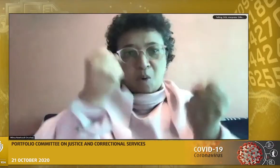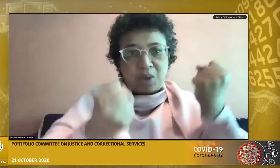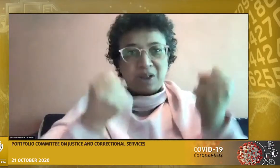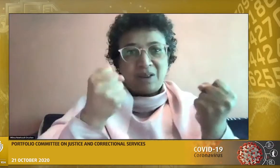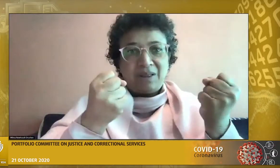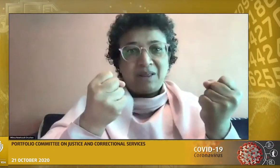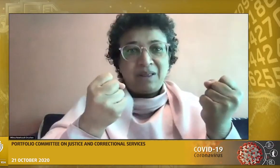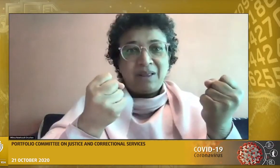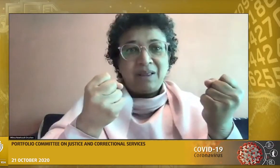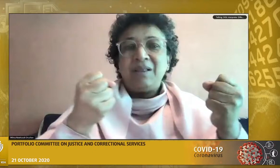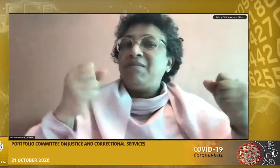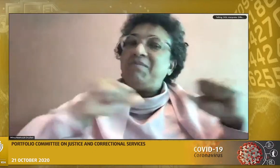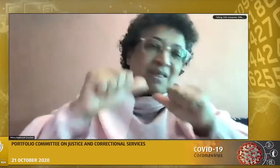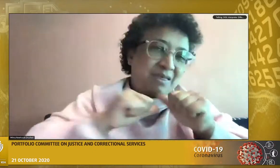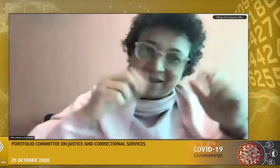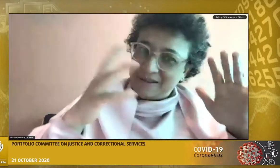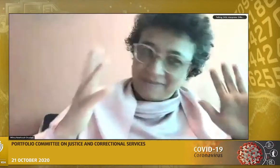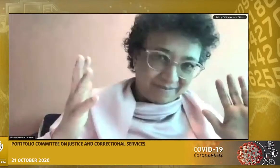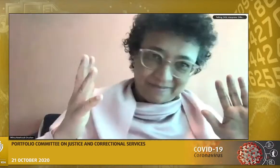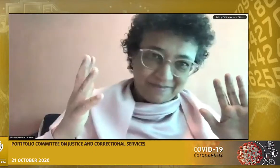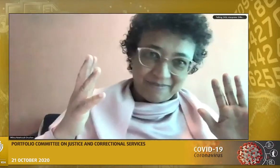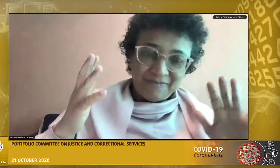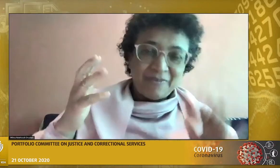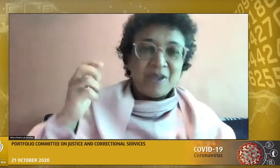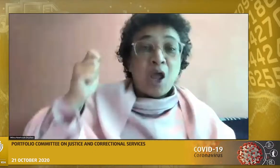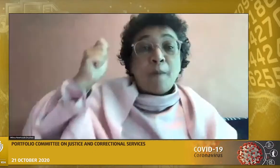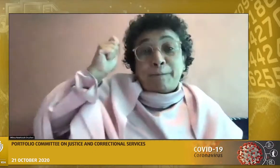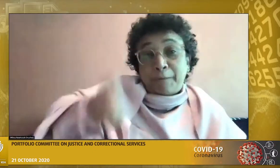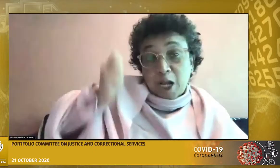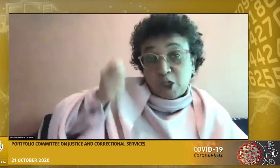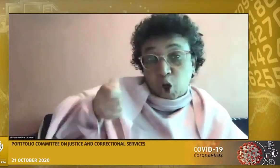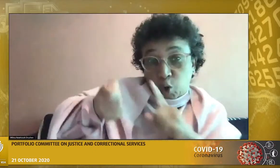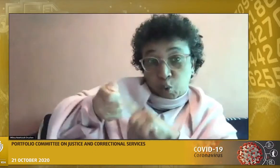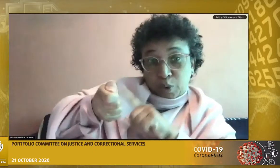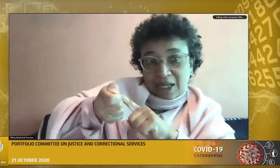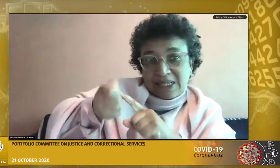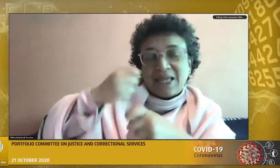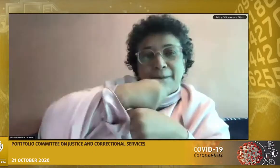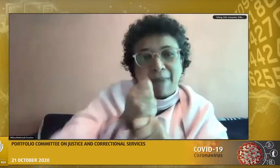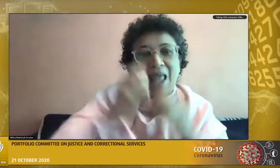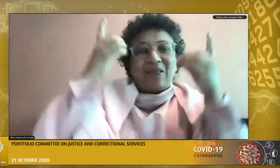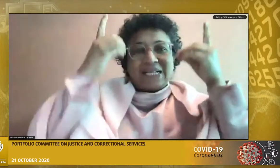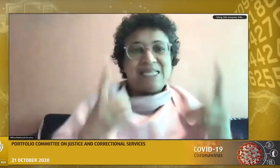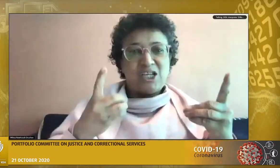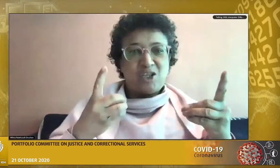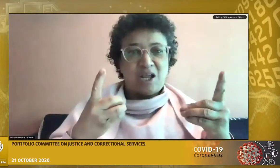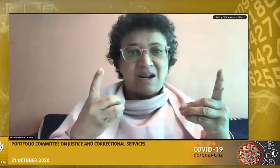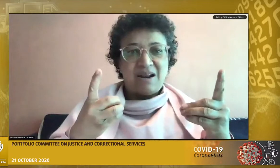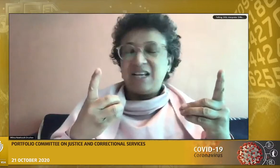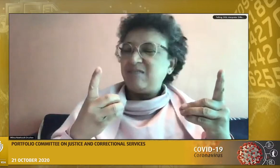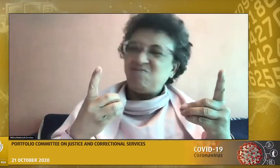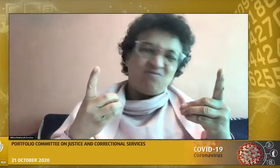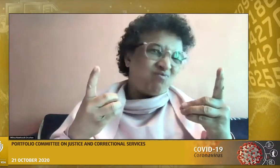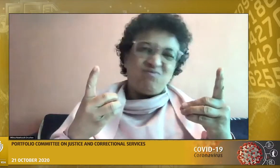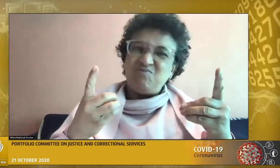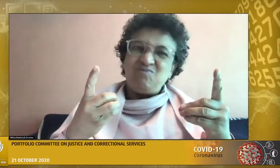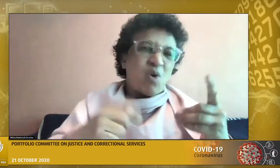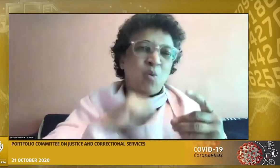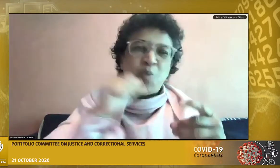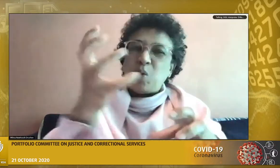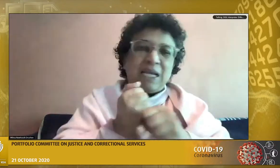the victim's opportunity to speak out in court is not given. They don't receive